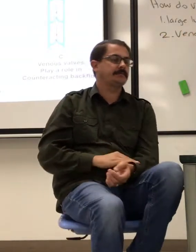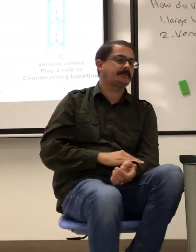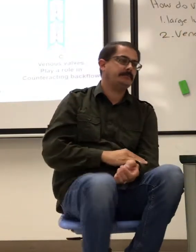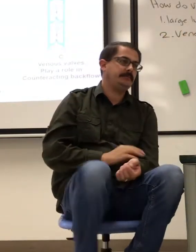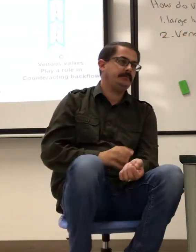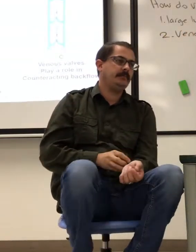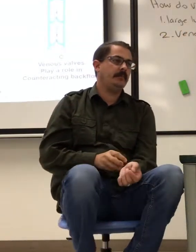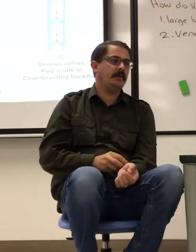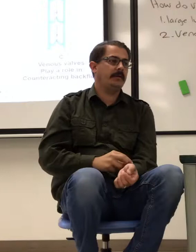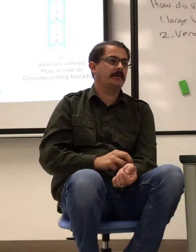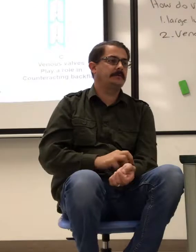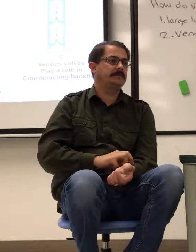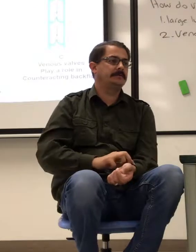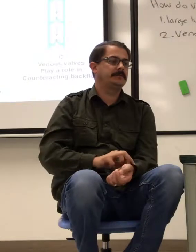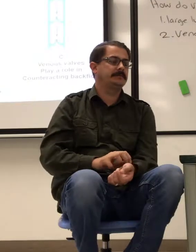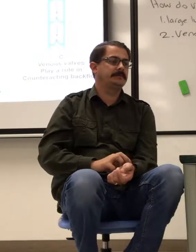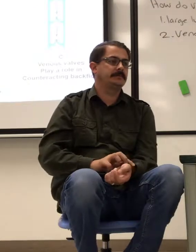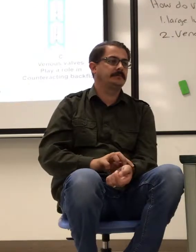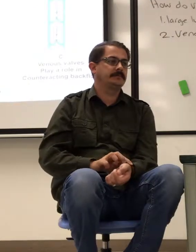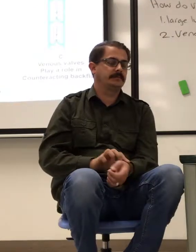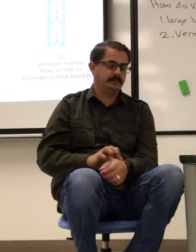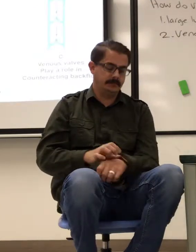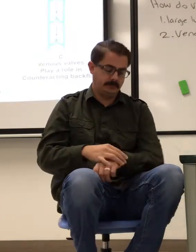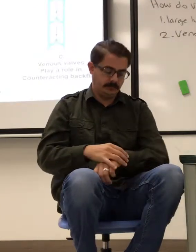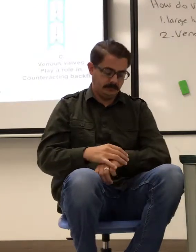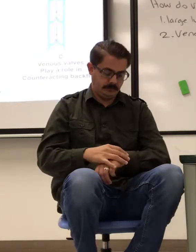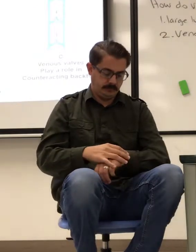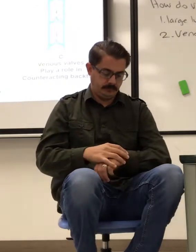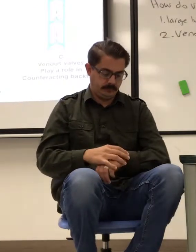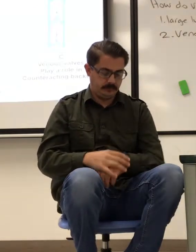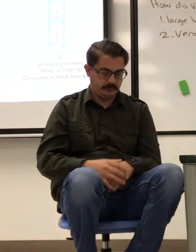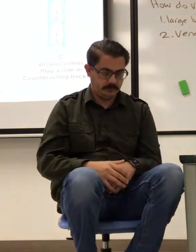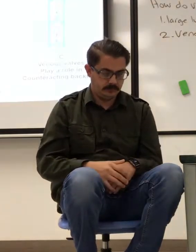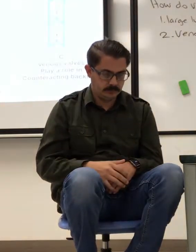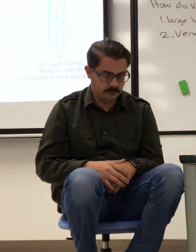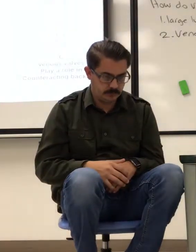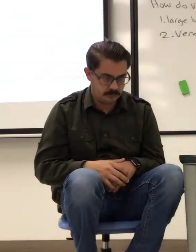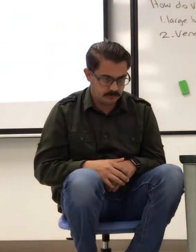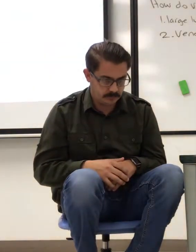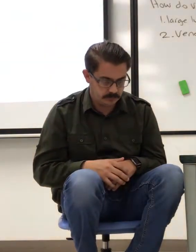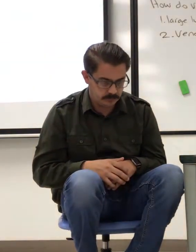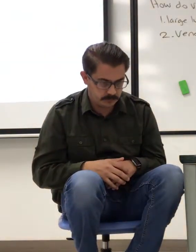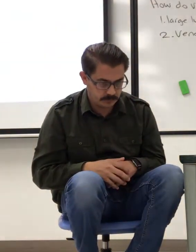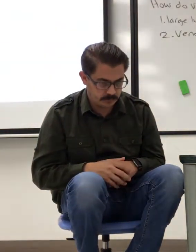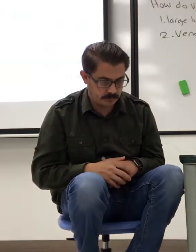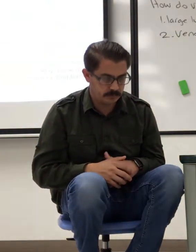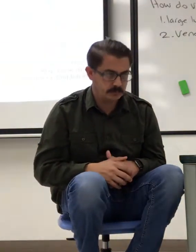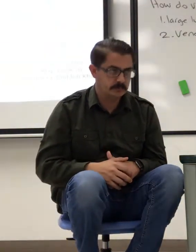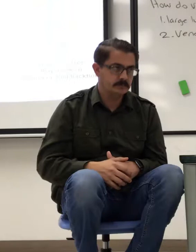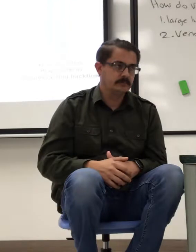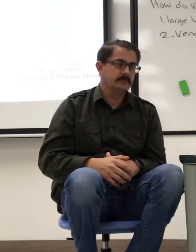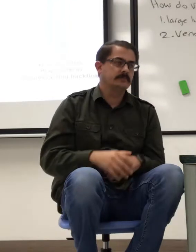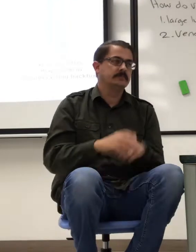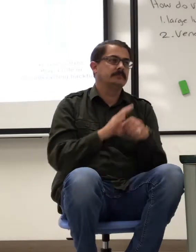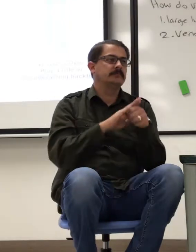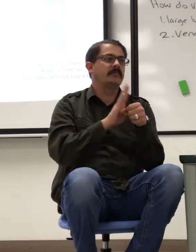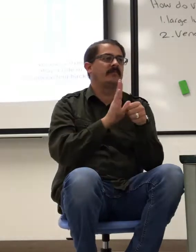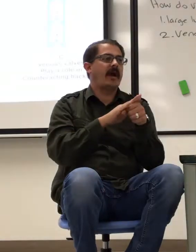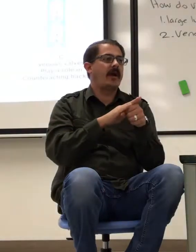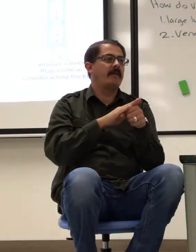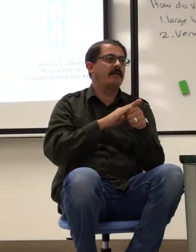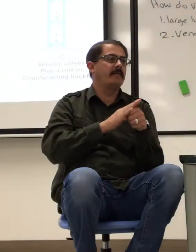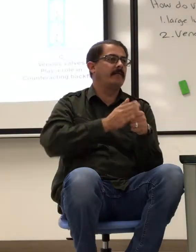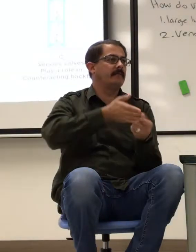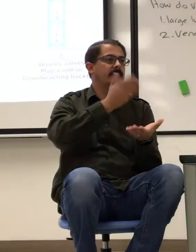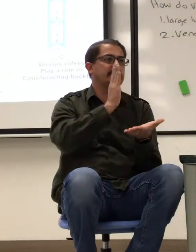Venous valves. I said prior, they're like SL valves. They prevent this backward flow of blood.